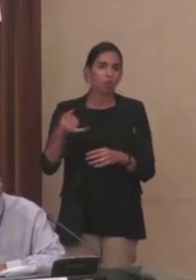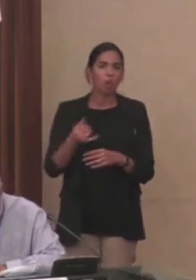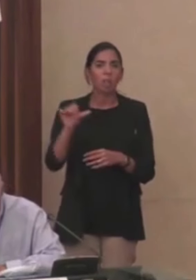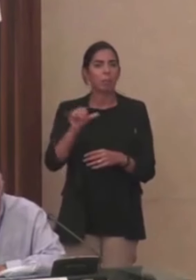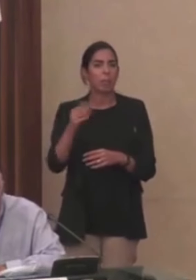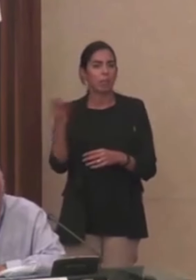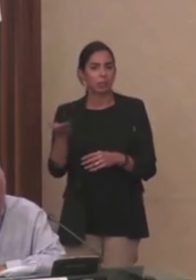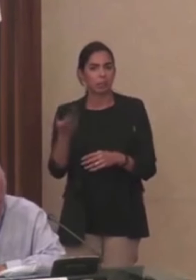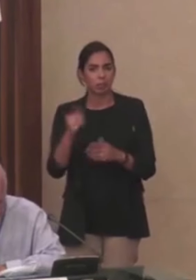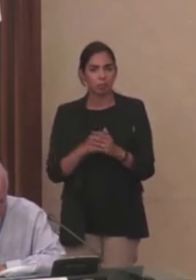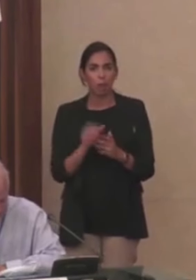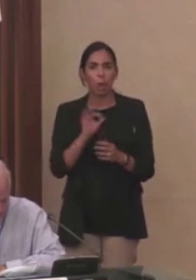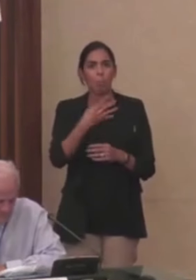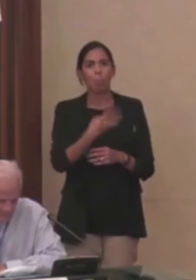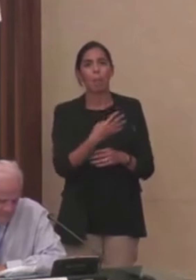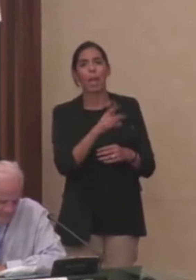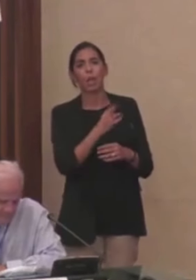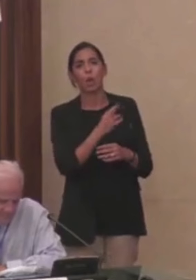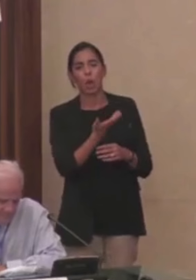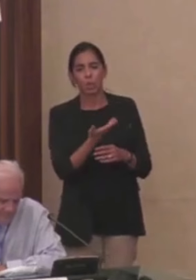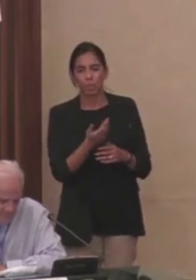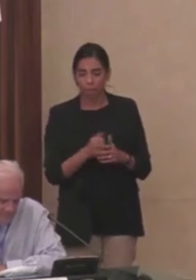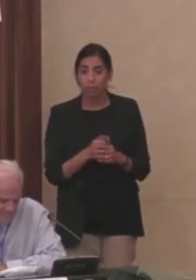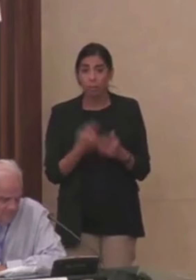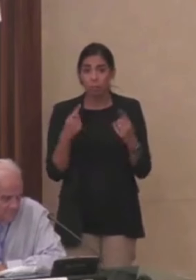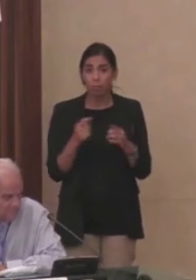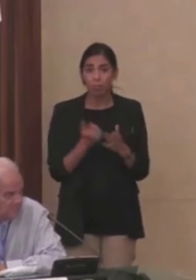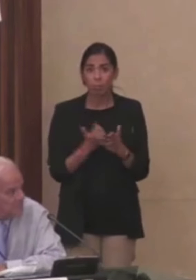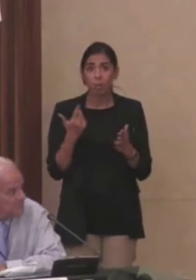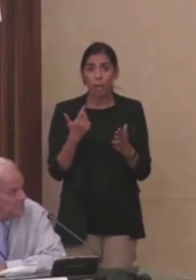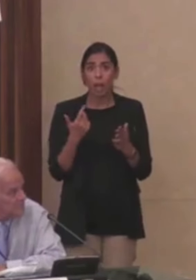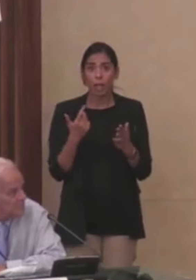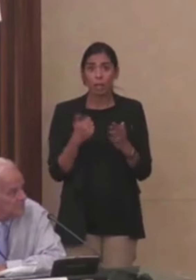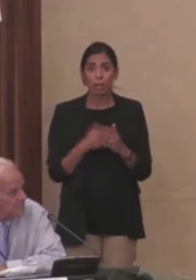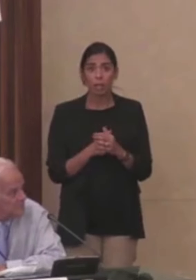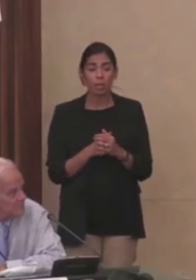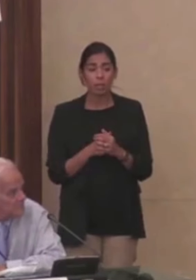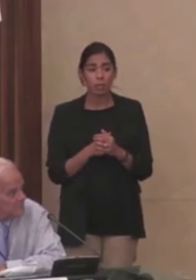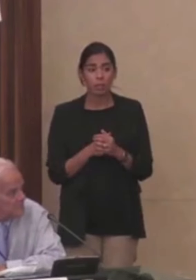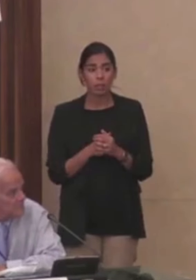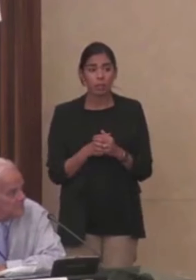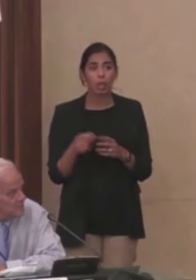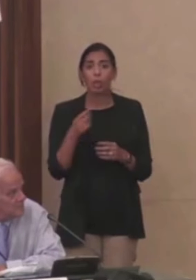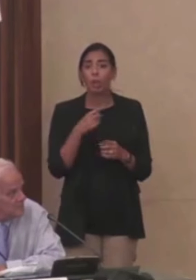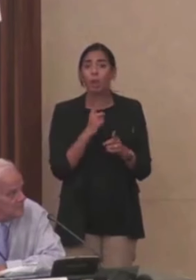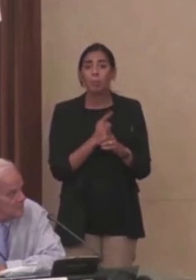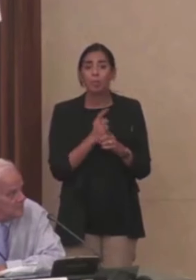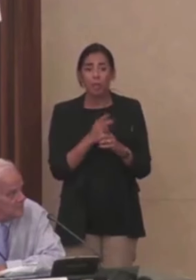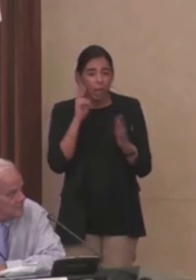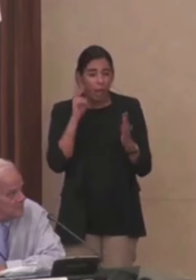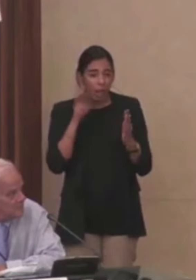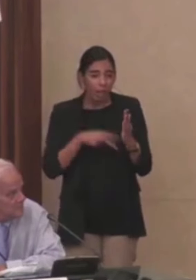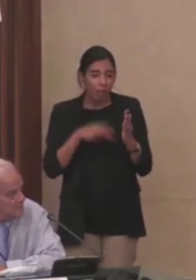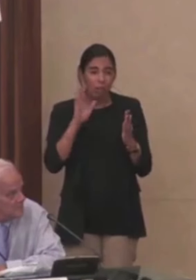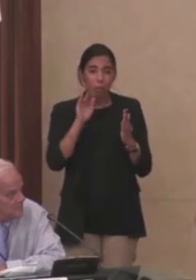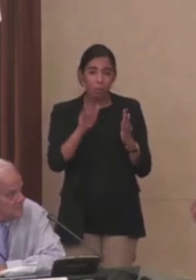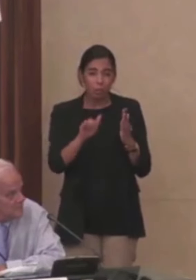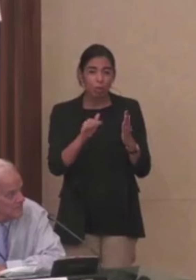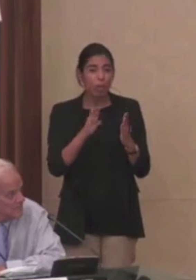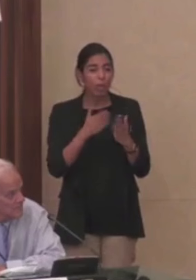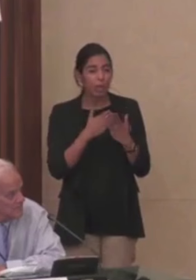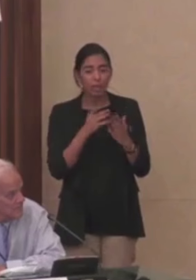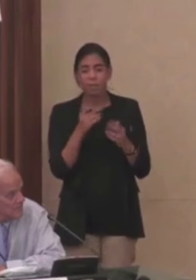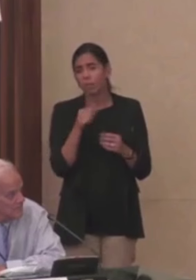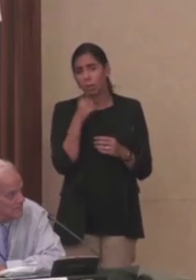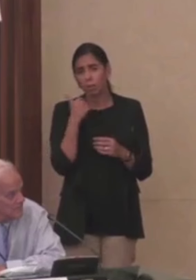state that Mr. John Smith or Mr. Mario Rozzi needs something, and that's crucial. We will not have